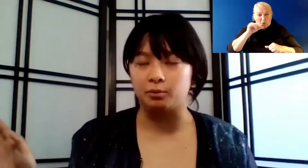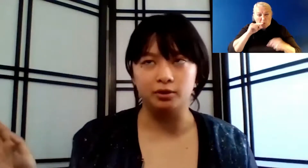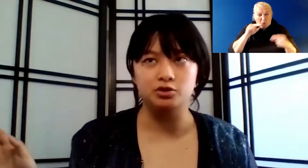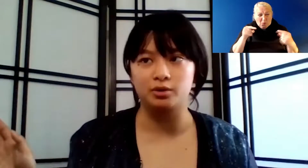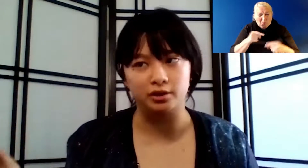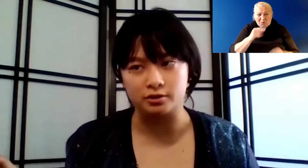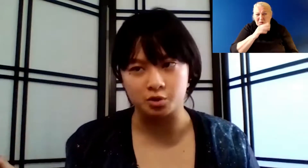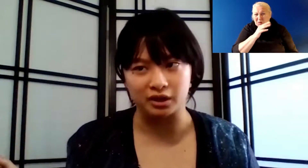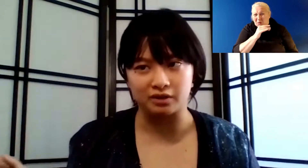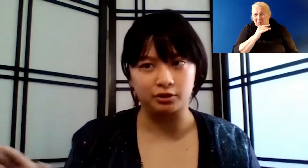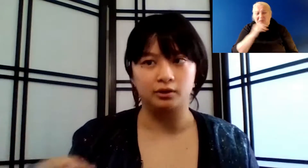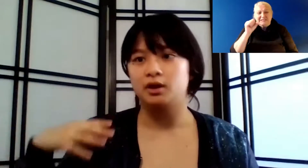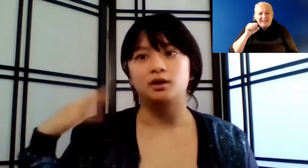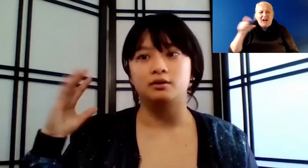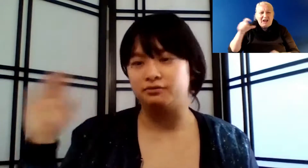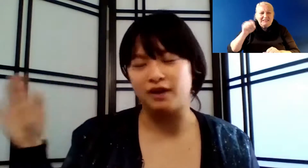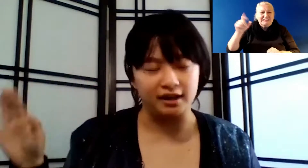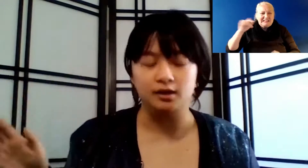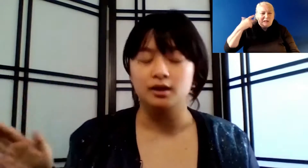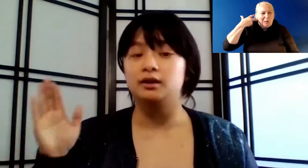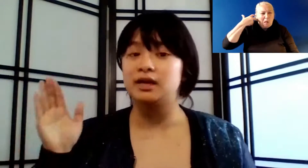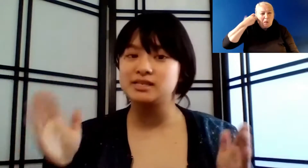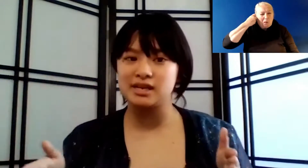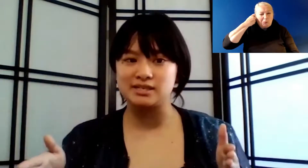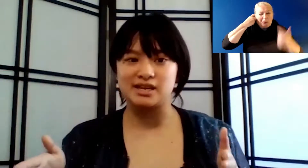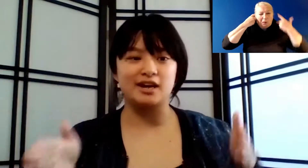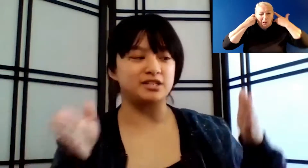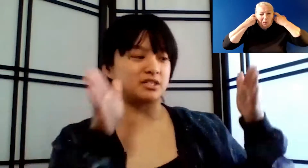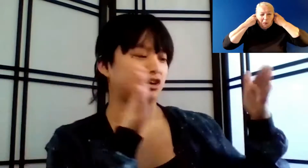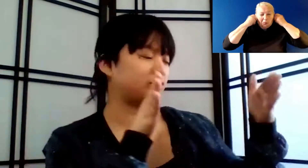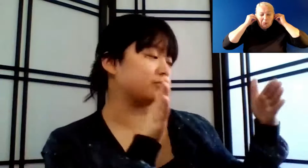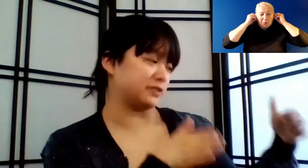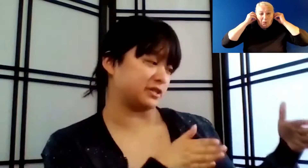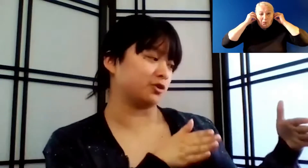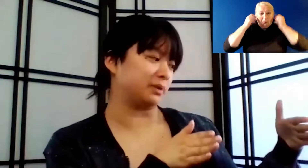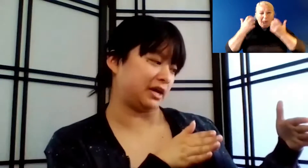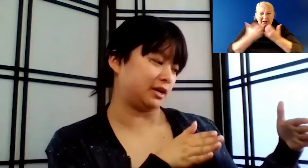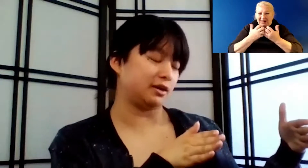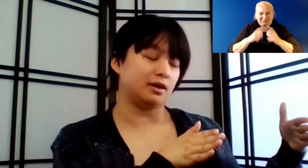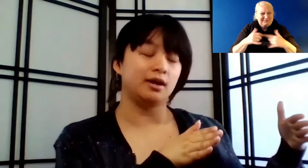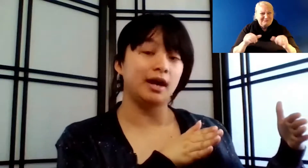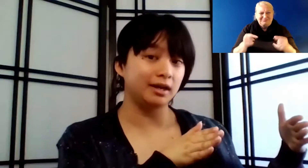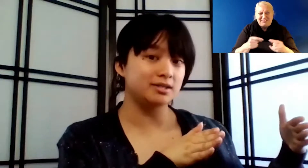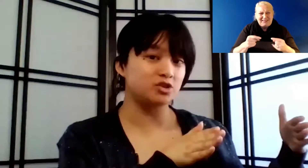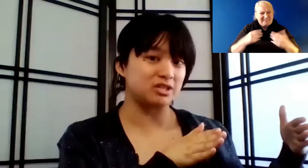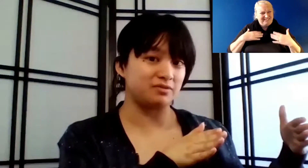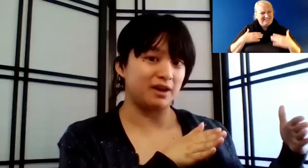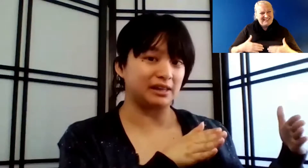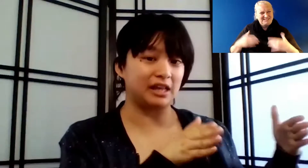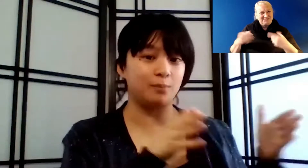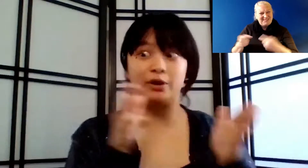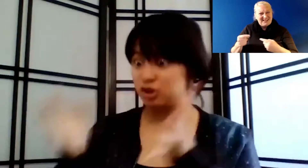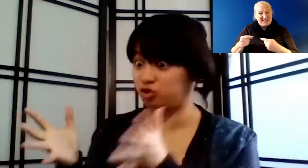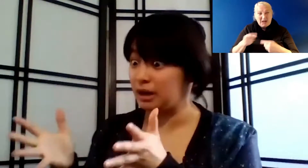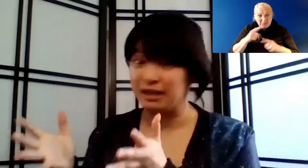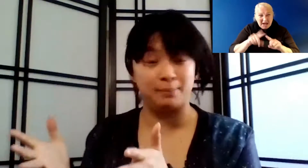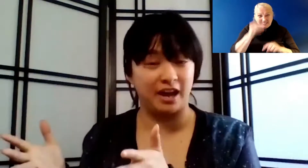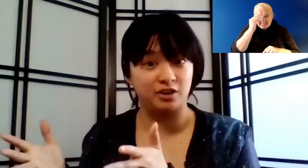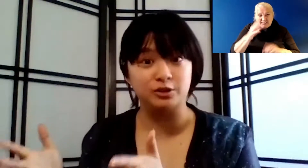molded to our ears or whatever. Fine. Let's set aside just general physical pain. And let's address the fact that they were extremely painful to